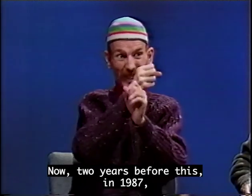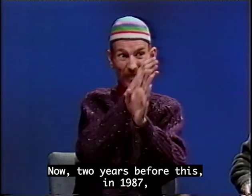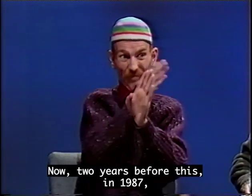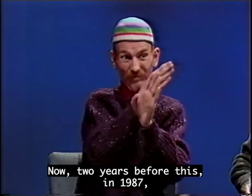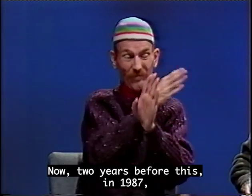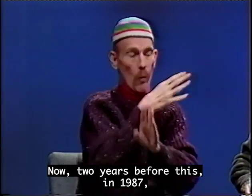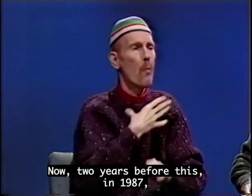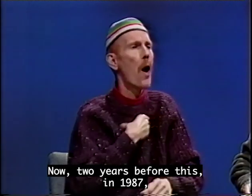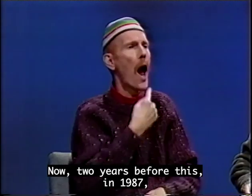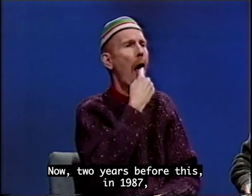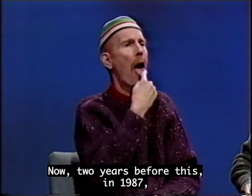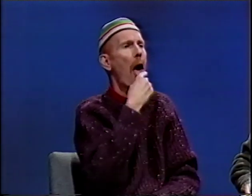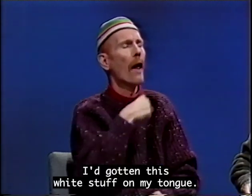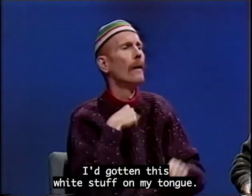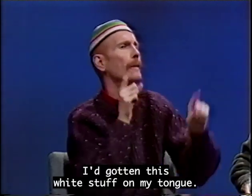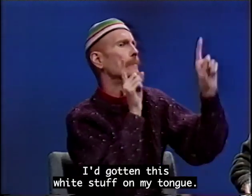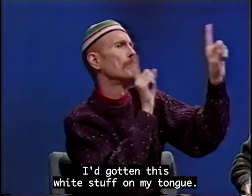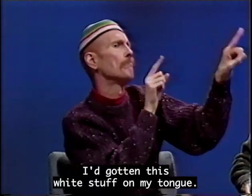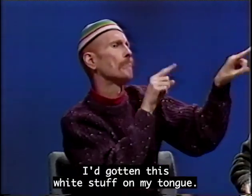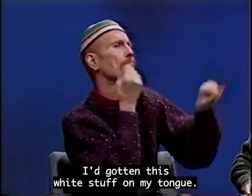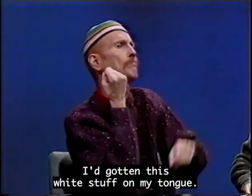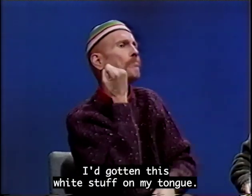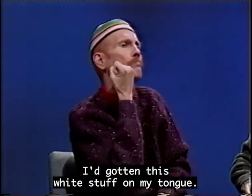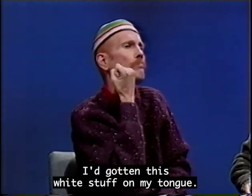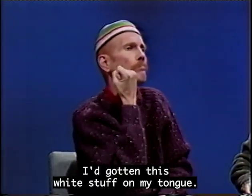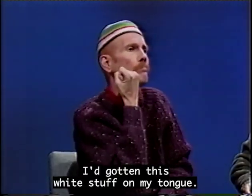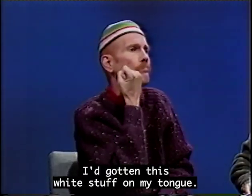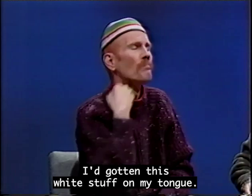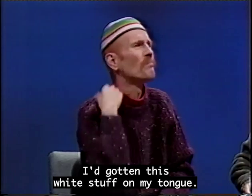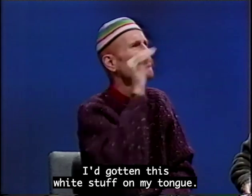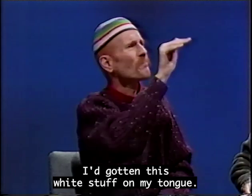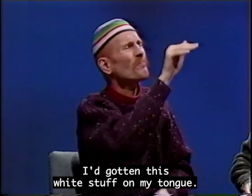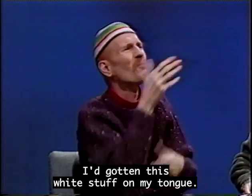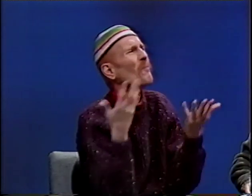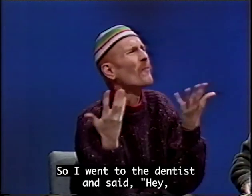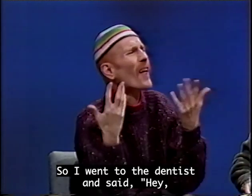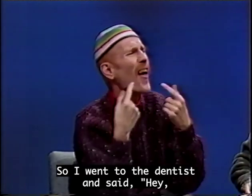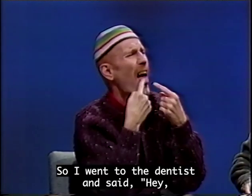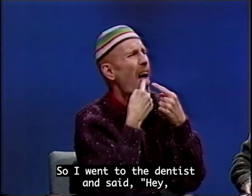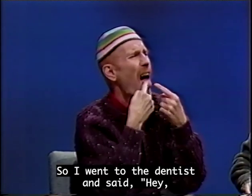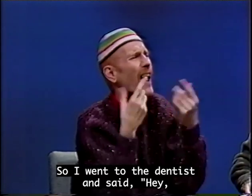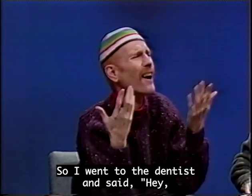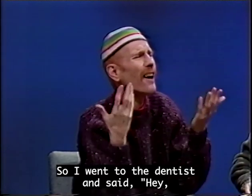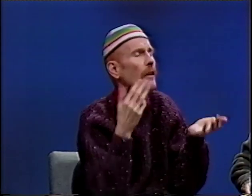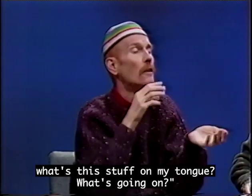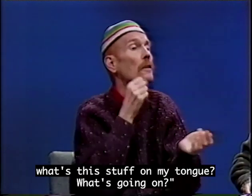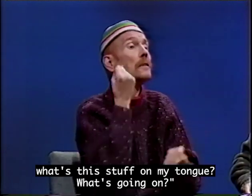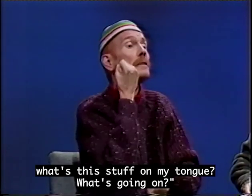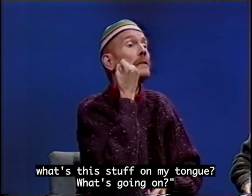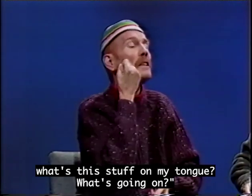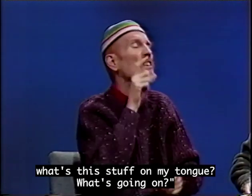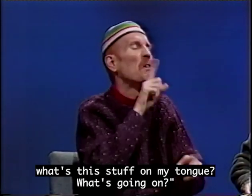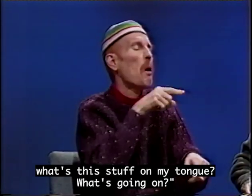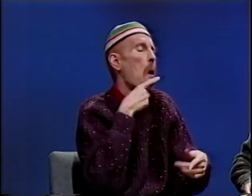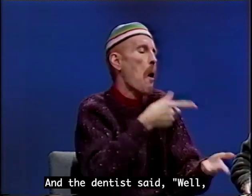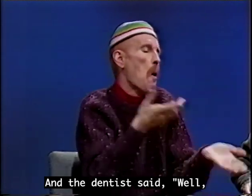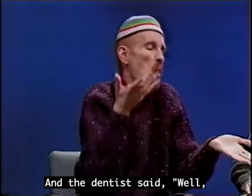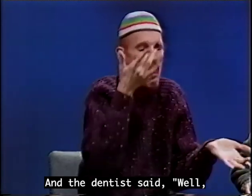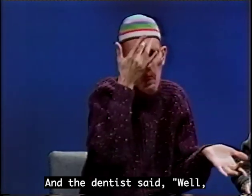1987, I had gotten this white stuff on my tongue. So I went to the dentist and said, hey, what's this stuff on my tongue? What's going on? And the dentist said,